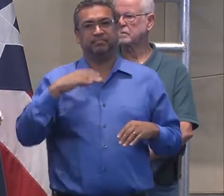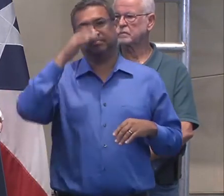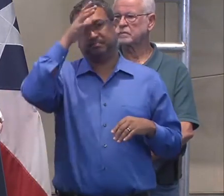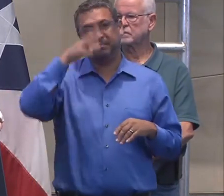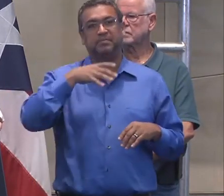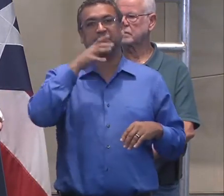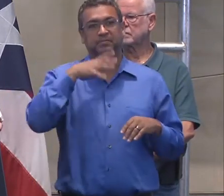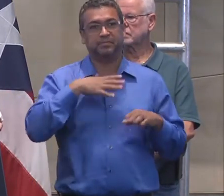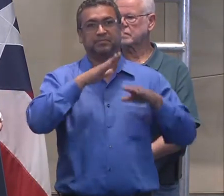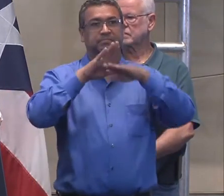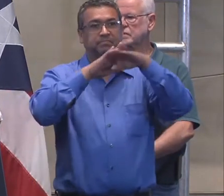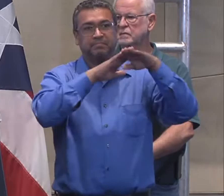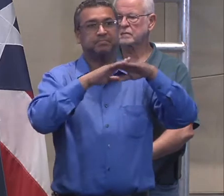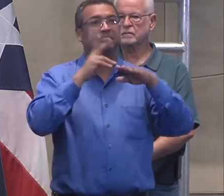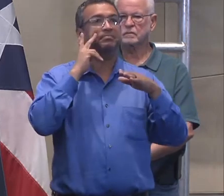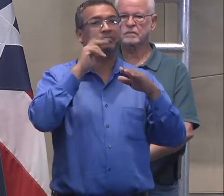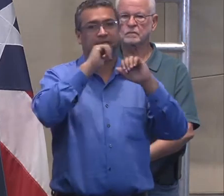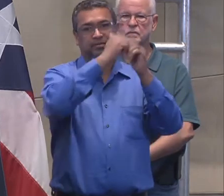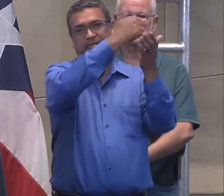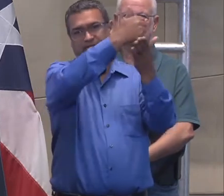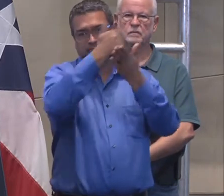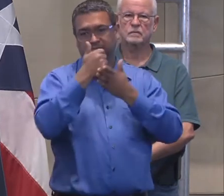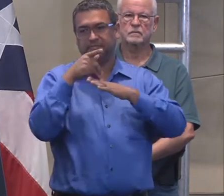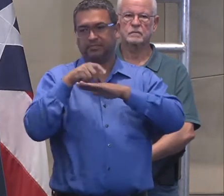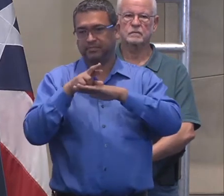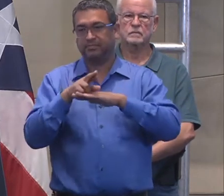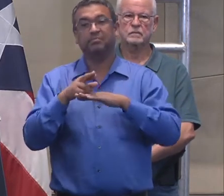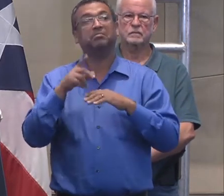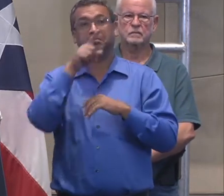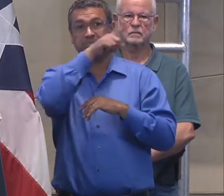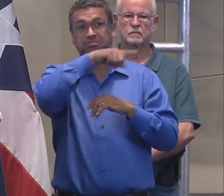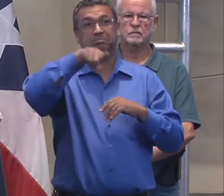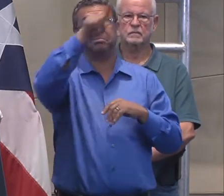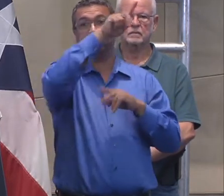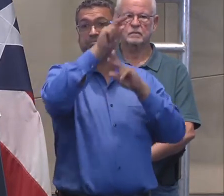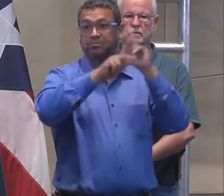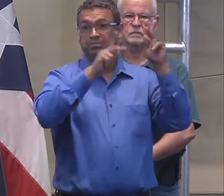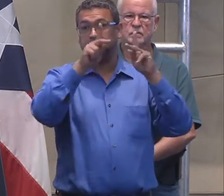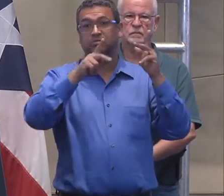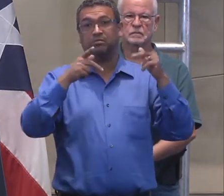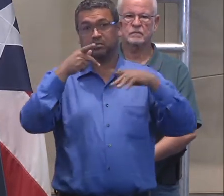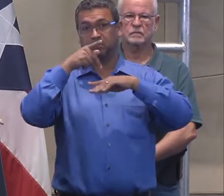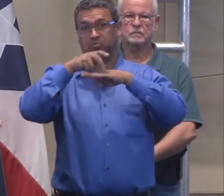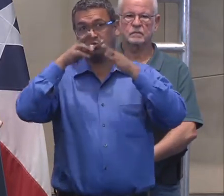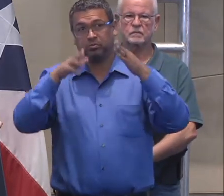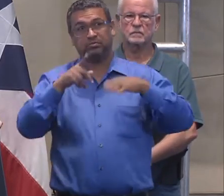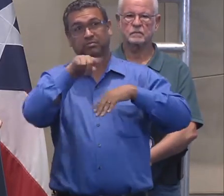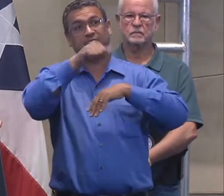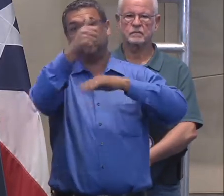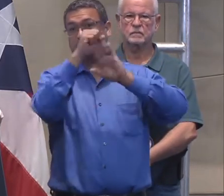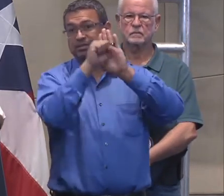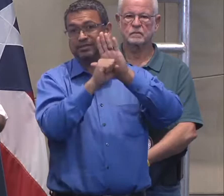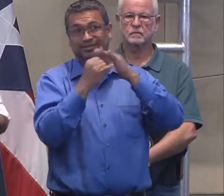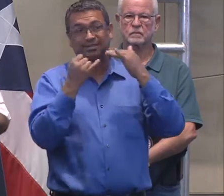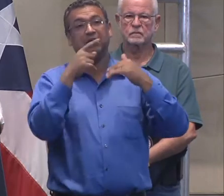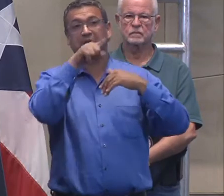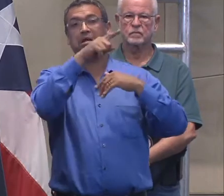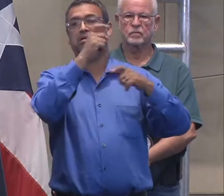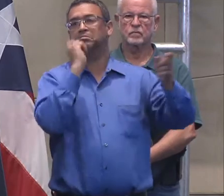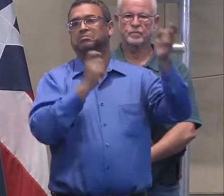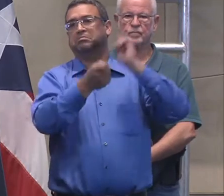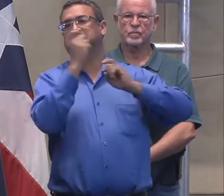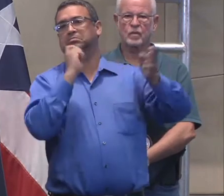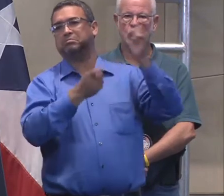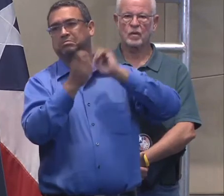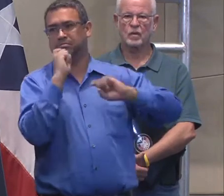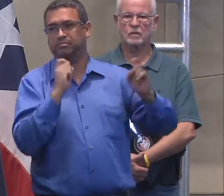Many in the diaspora have been very helpful, sending goods, sending donations for the people of Puerto Rico.